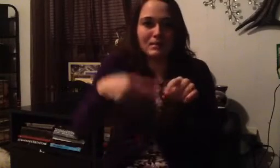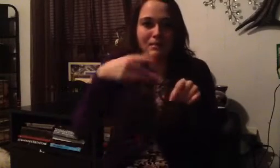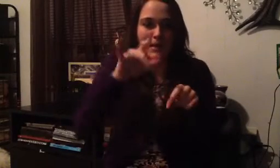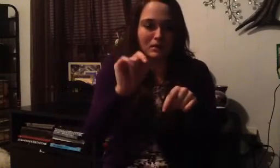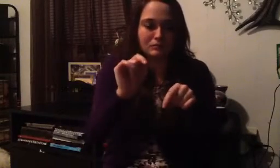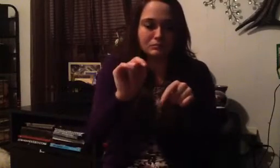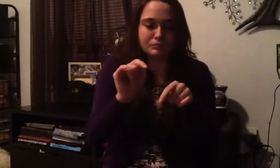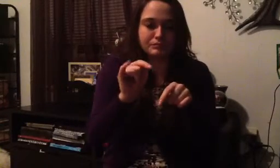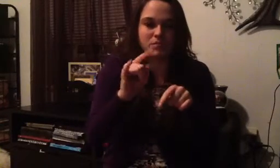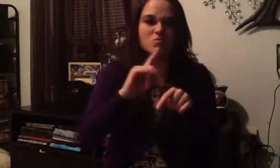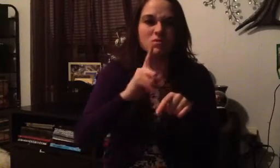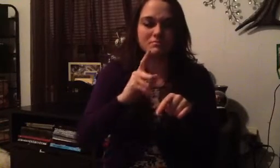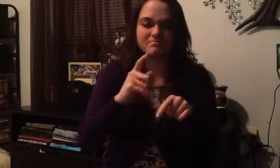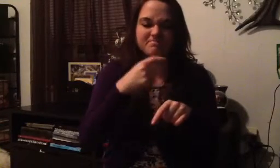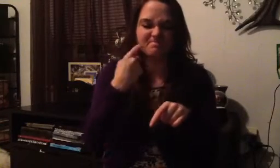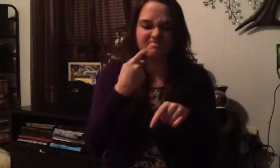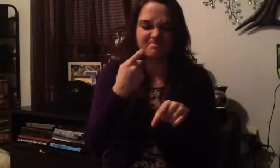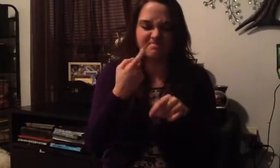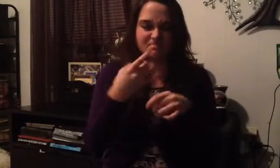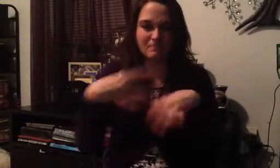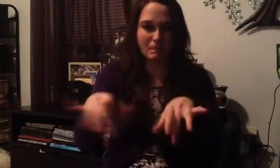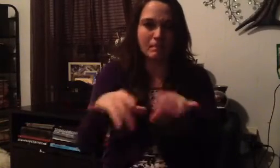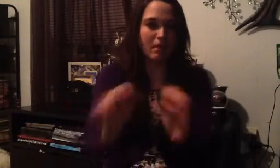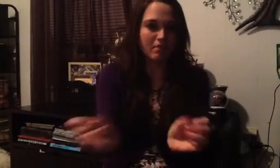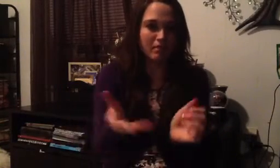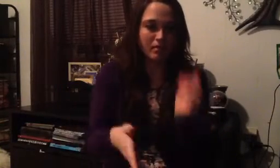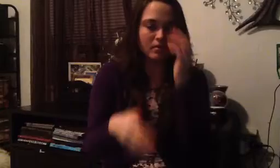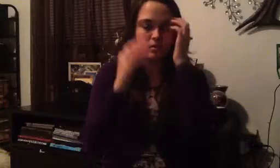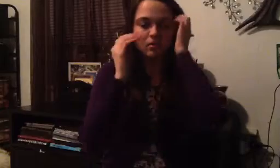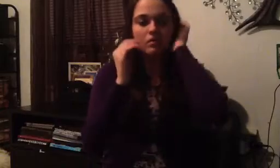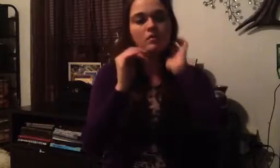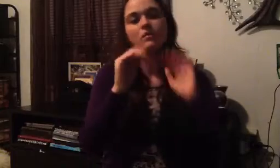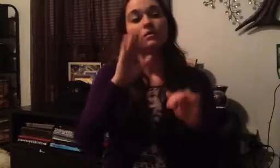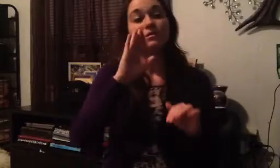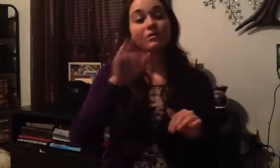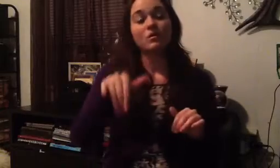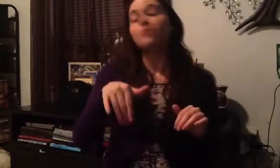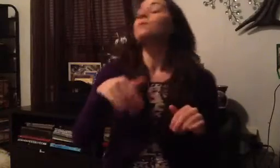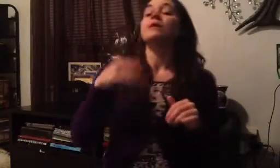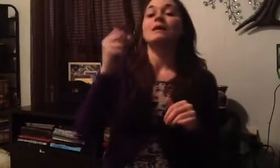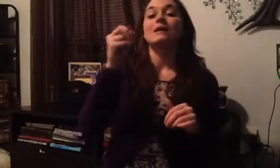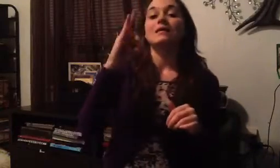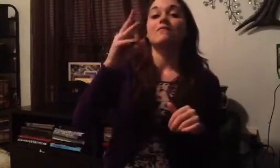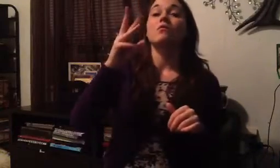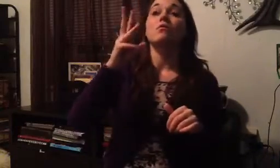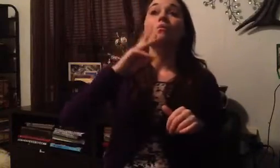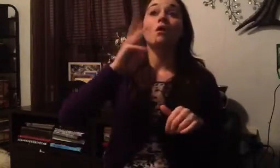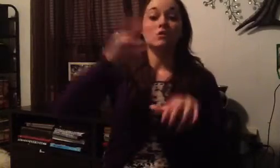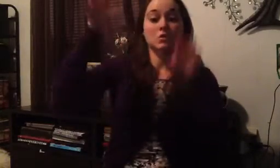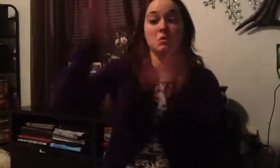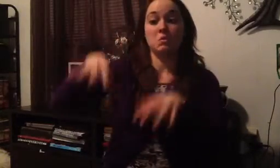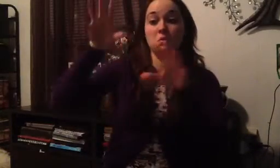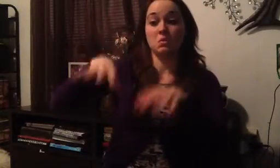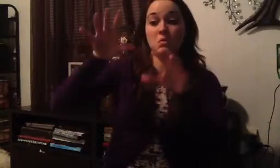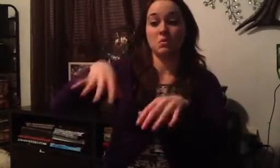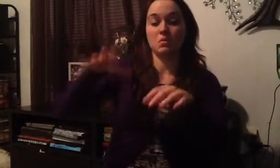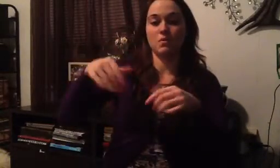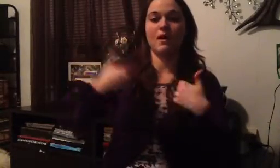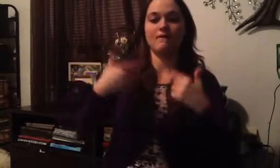If soil becomes saturated, any additional rainfall will collect in puddles and streams. Soil water that percolates